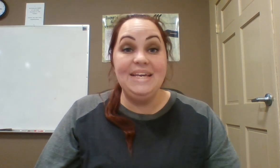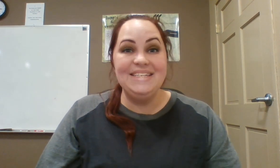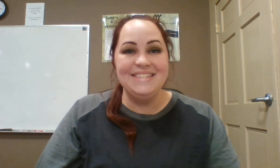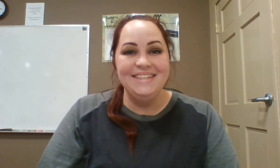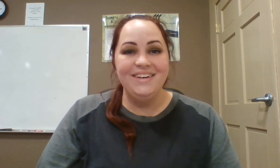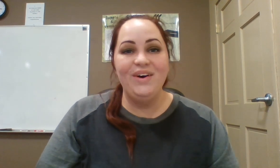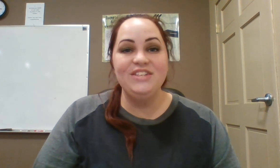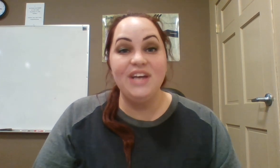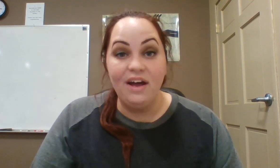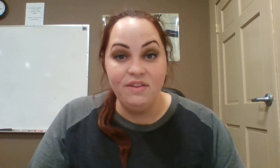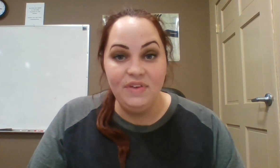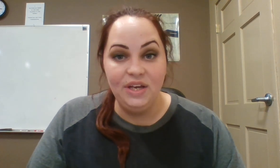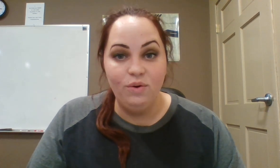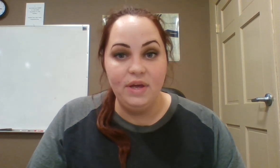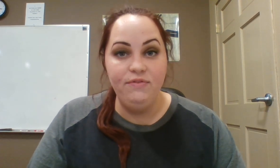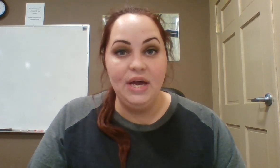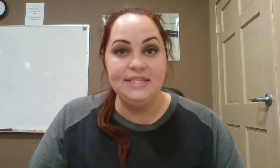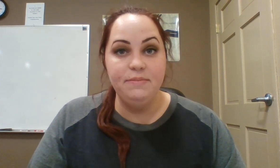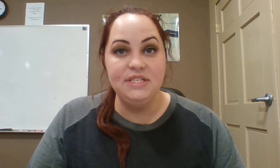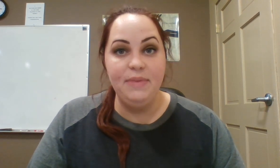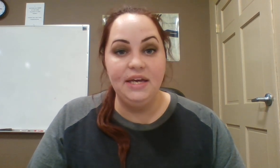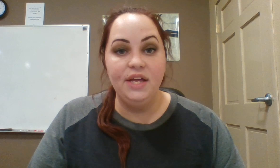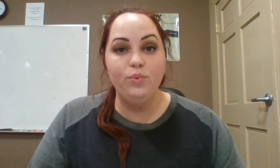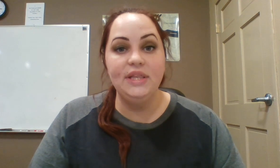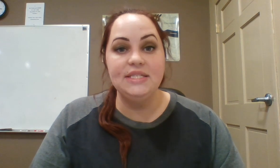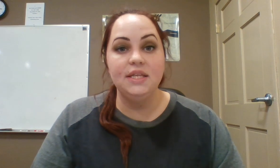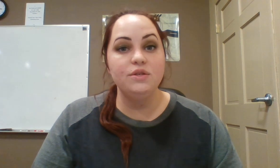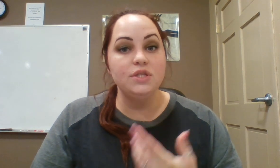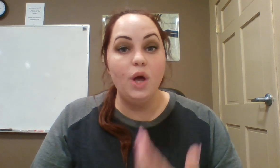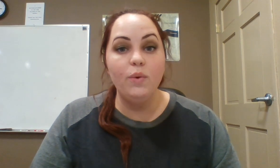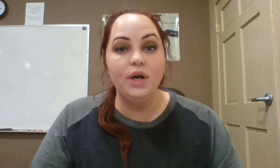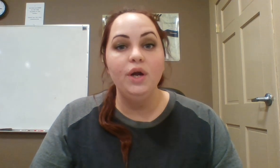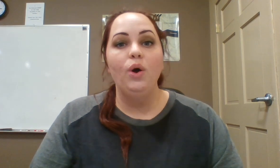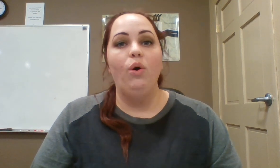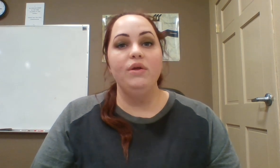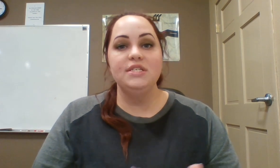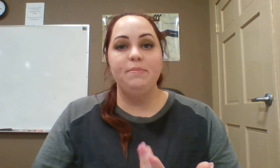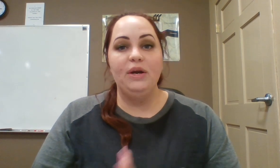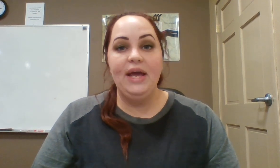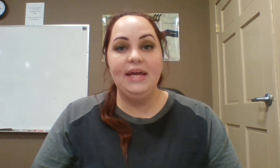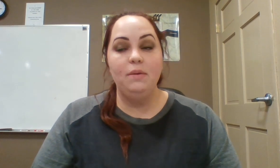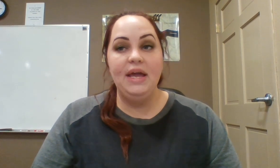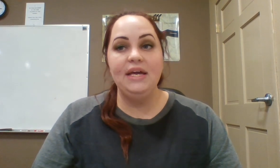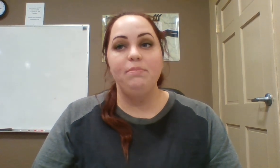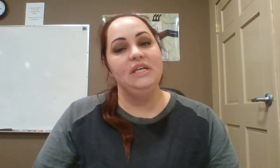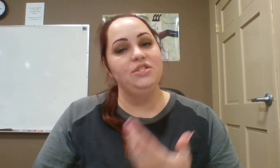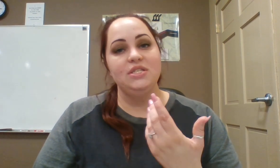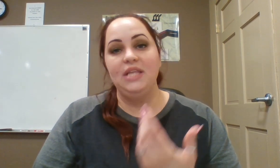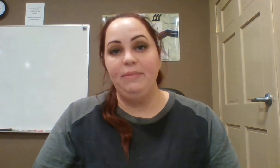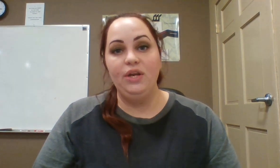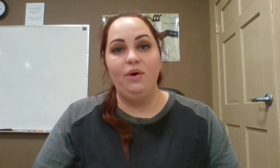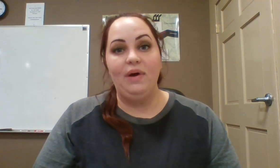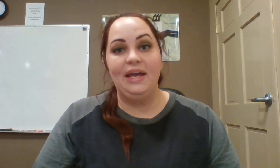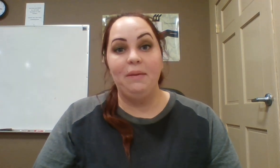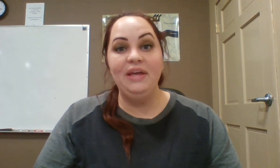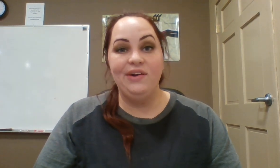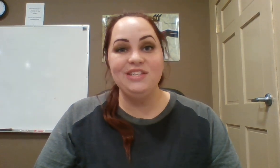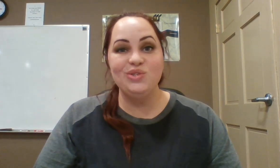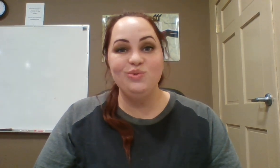Please go ahead, check out the video. If you guys need me to make another one that's a little slower or there's a better way I can make it, please just let me know. I am here at school